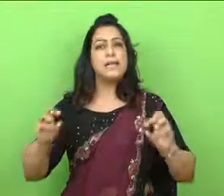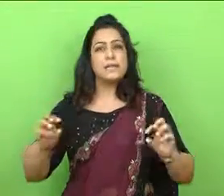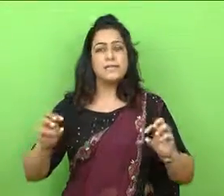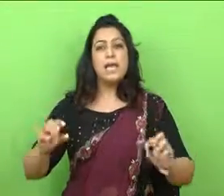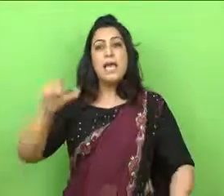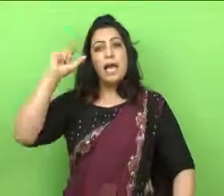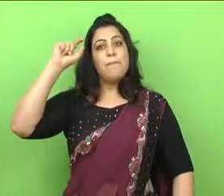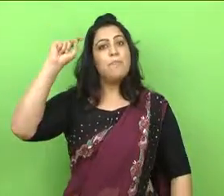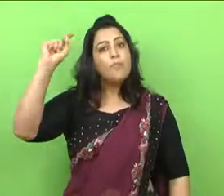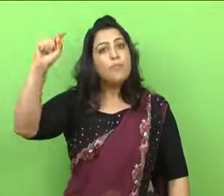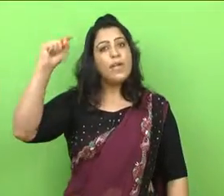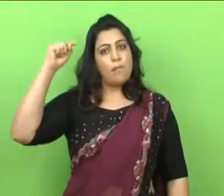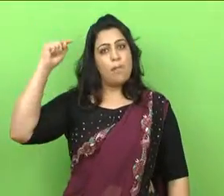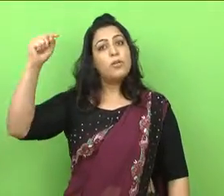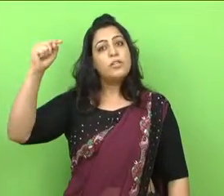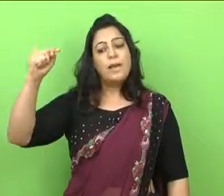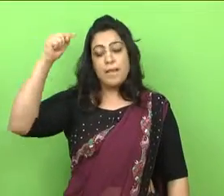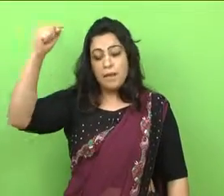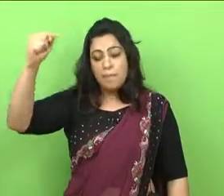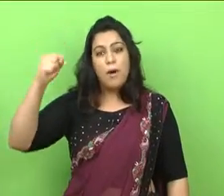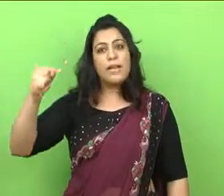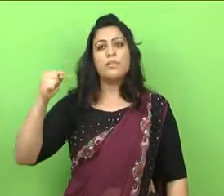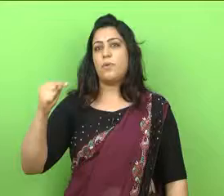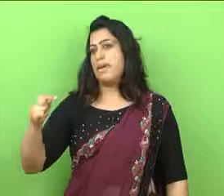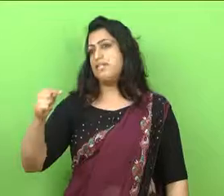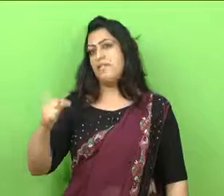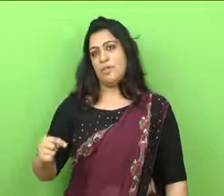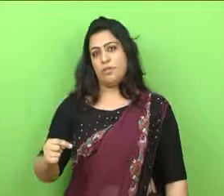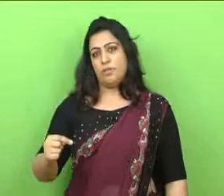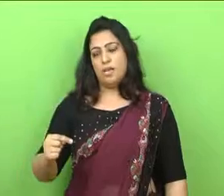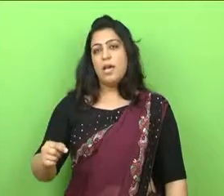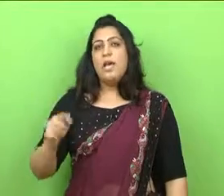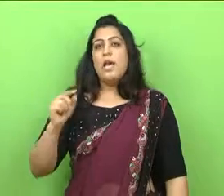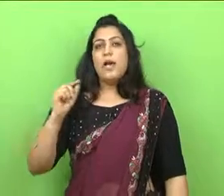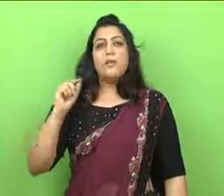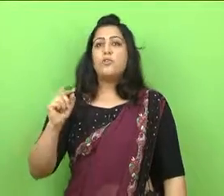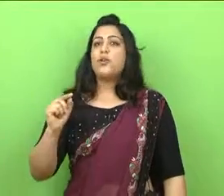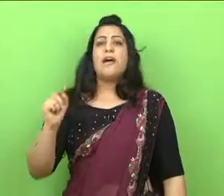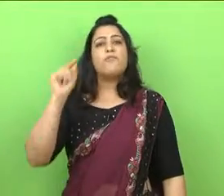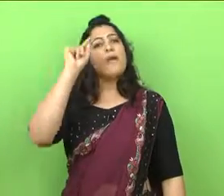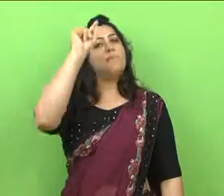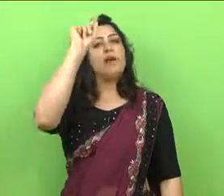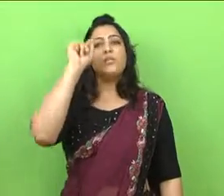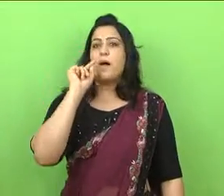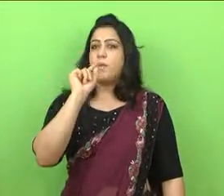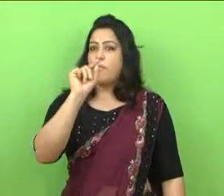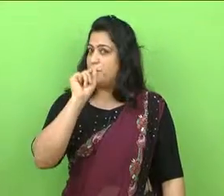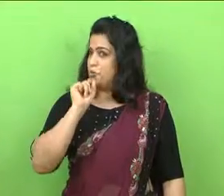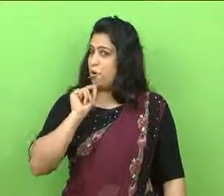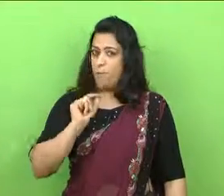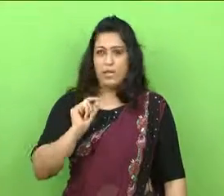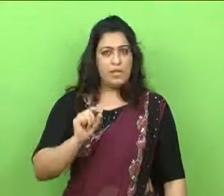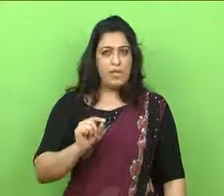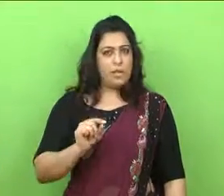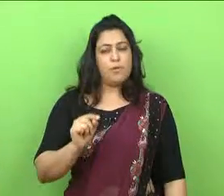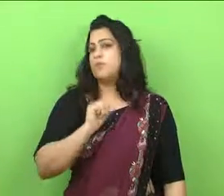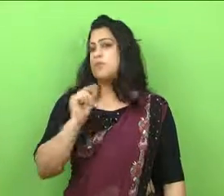ideas and prove them or put them in a point-wise fashion. You do not have to write point 1, point 2, or point 3 here because it is